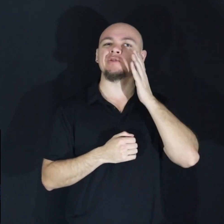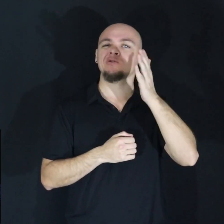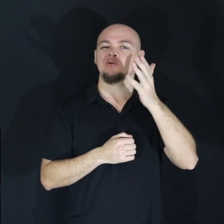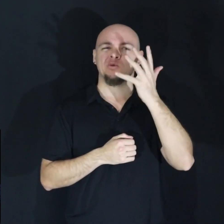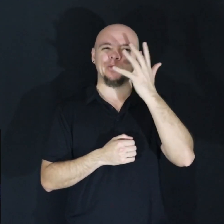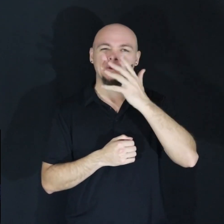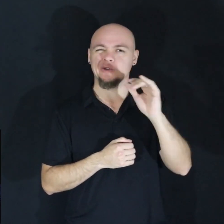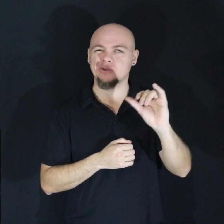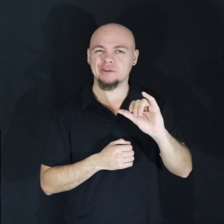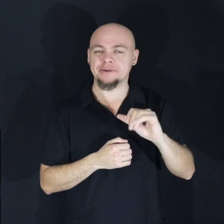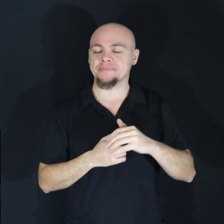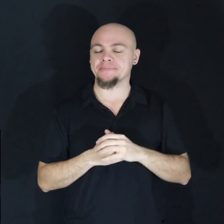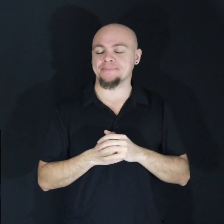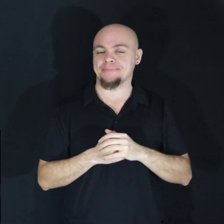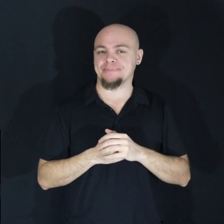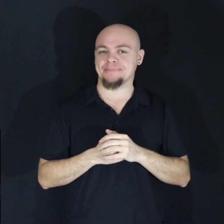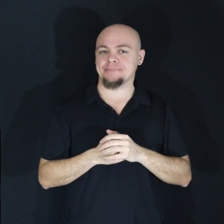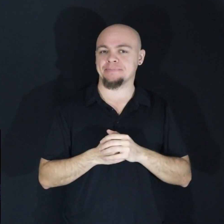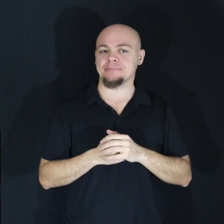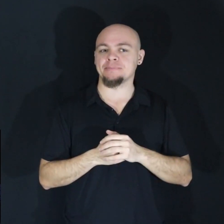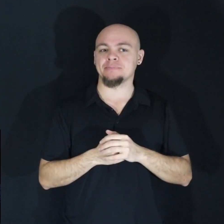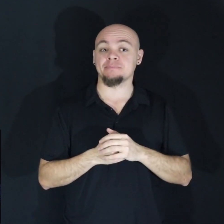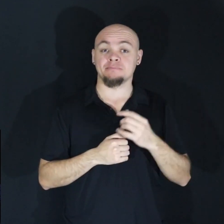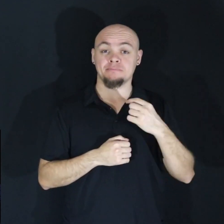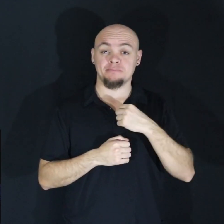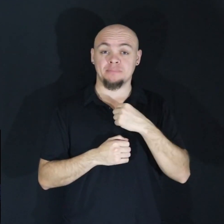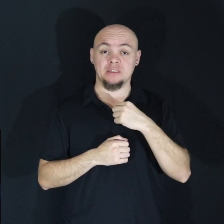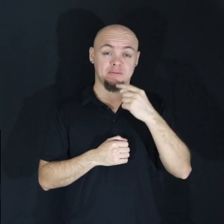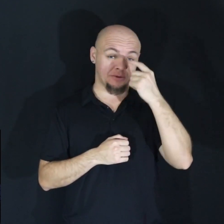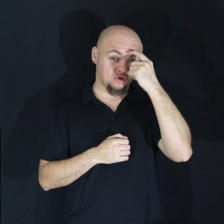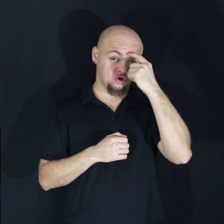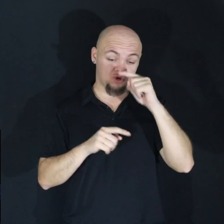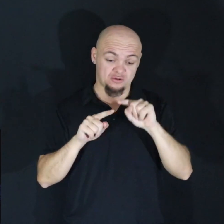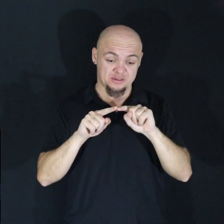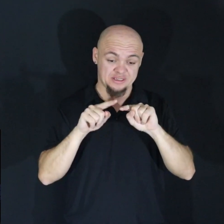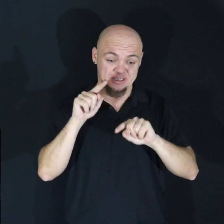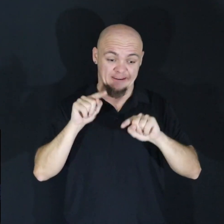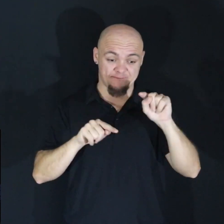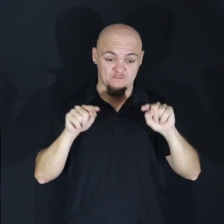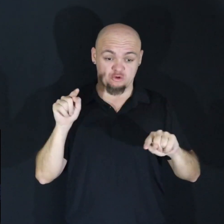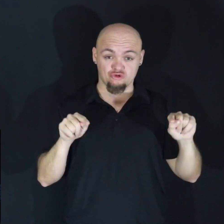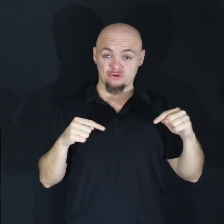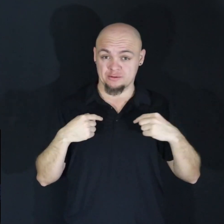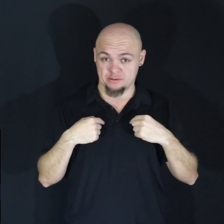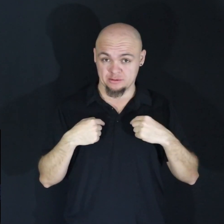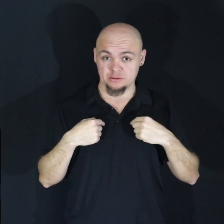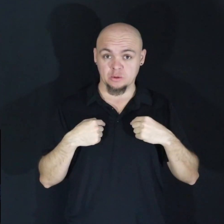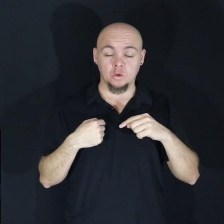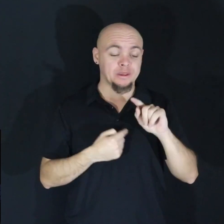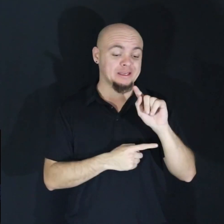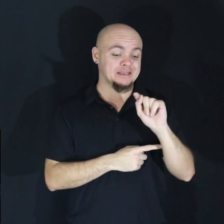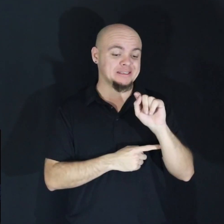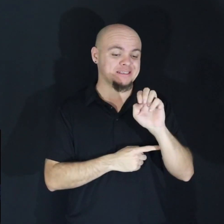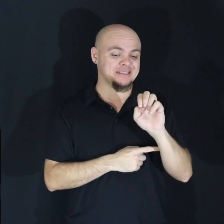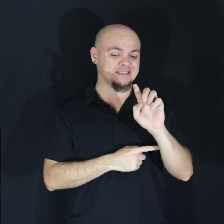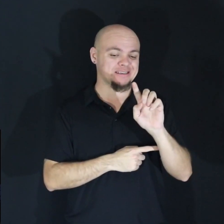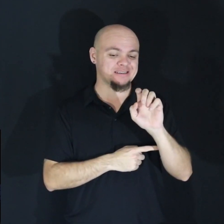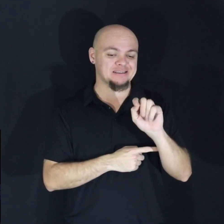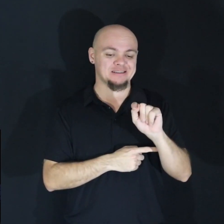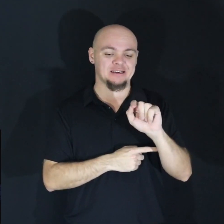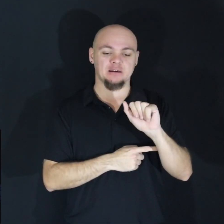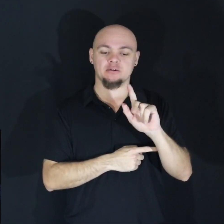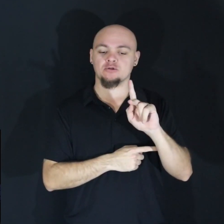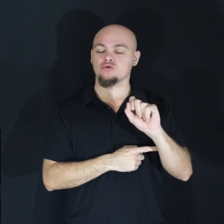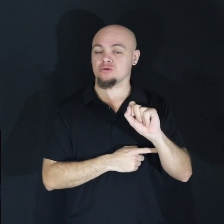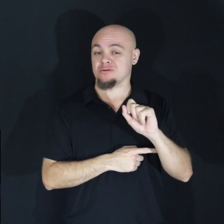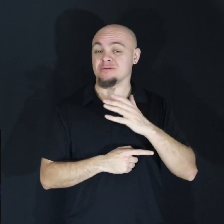like, that I was neurodivergent, or that those TED Talks would change the trajectory